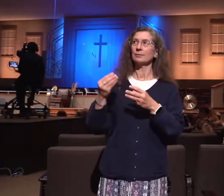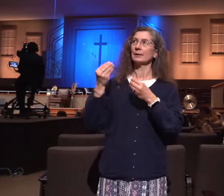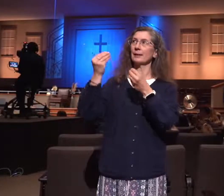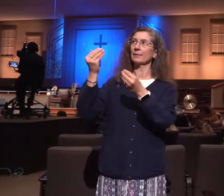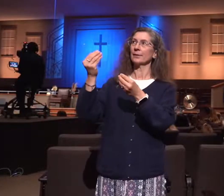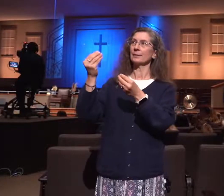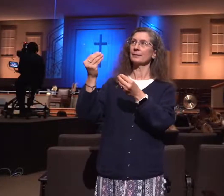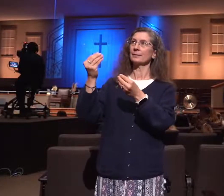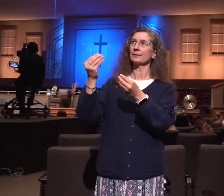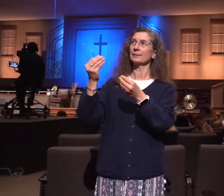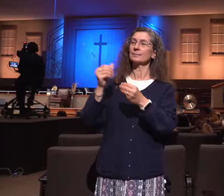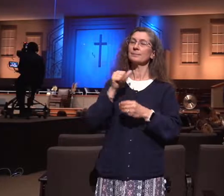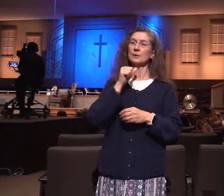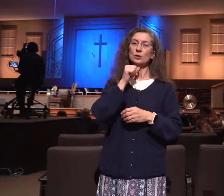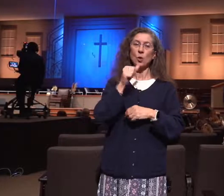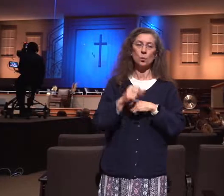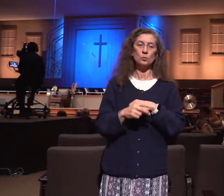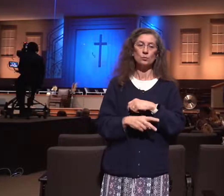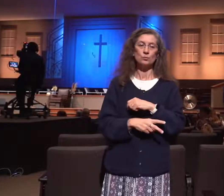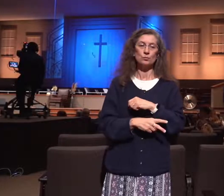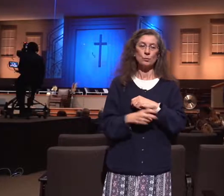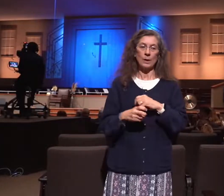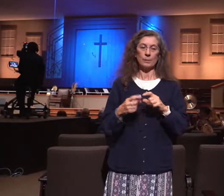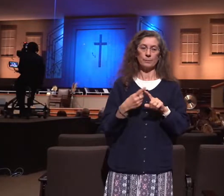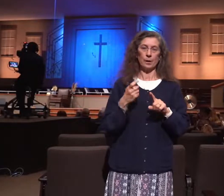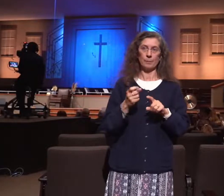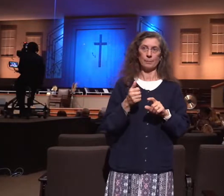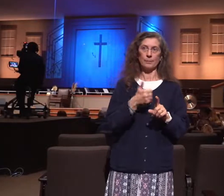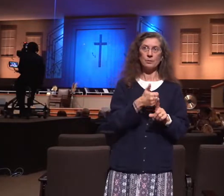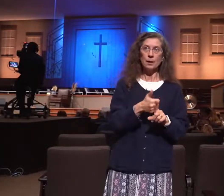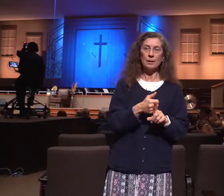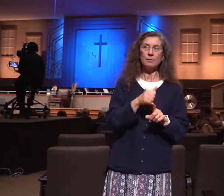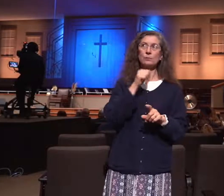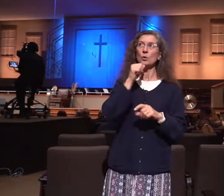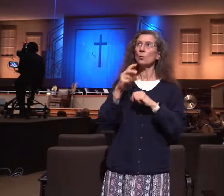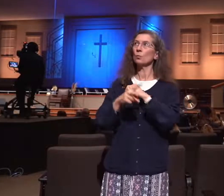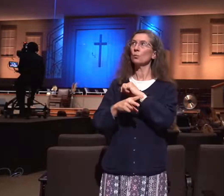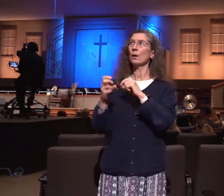don't cheat yourself and don't cheat God.